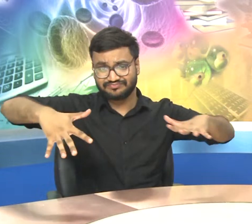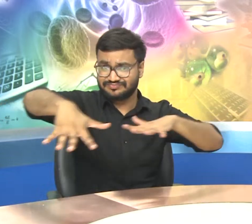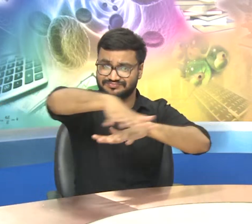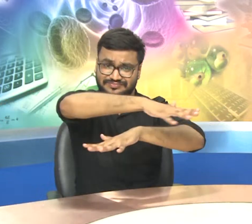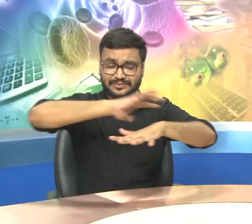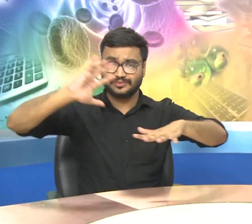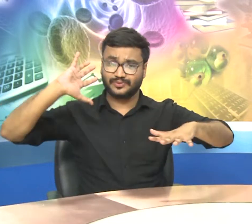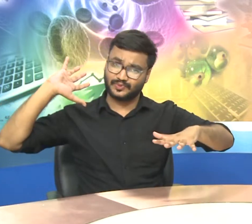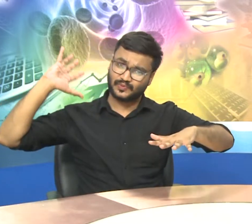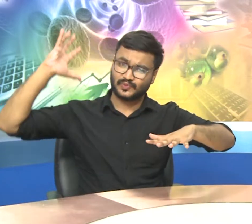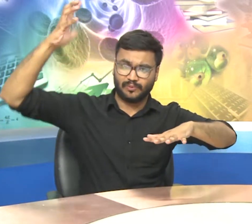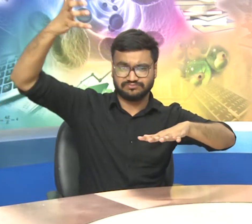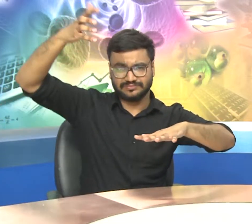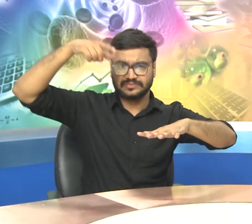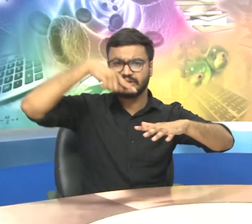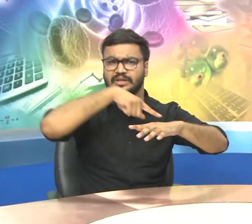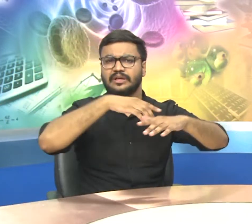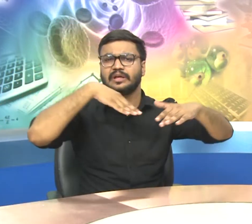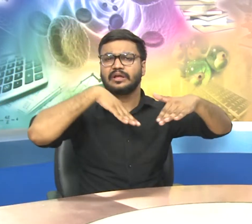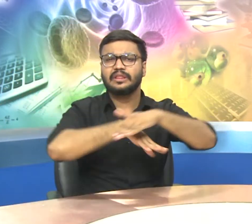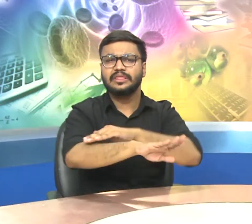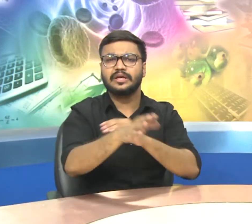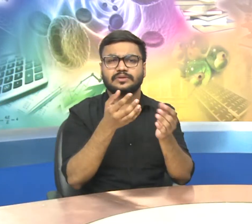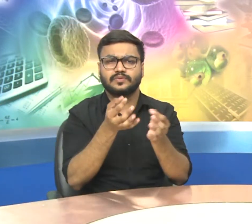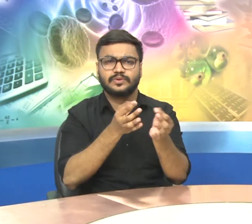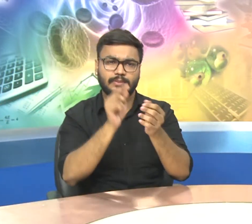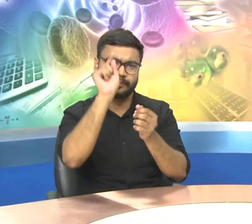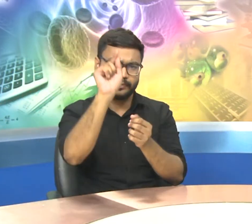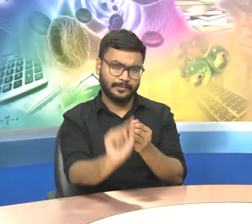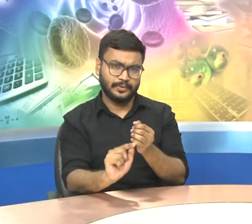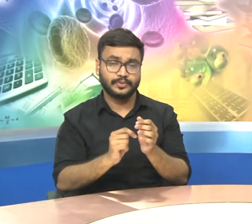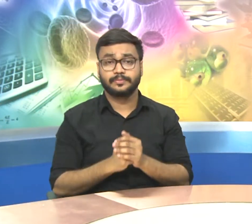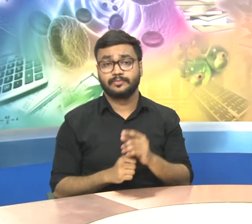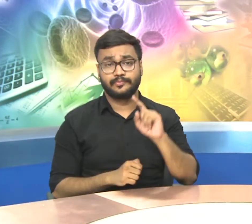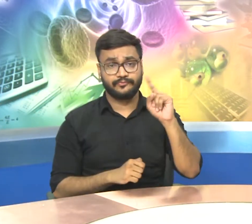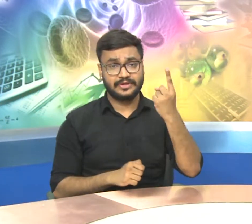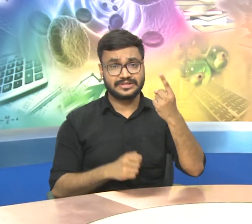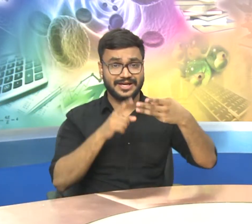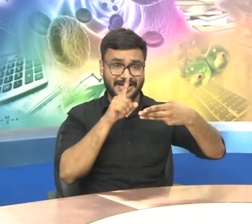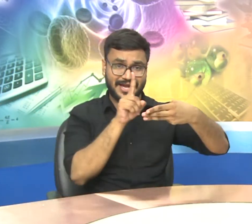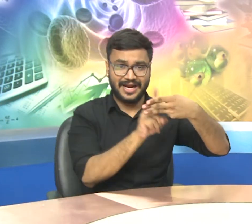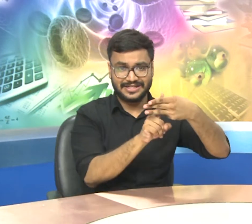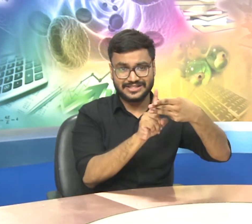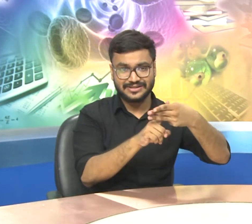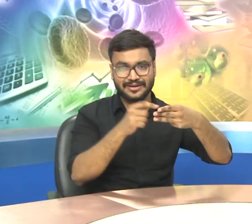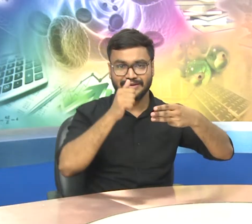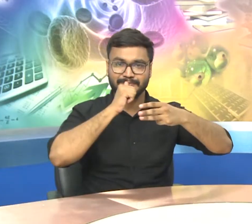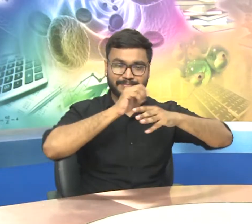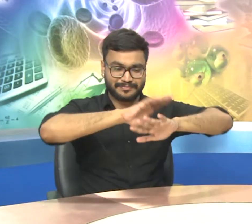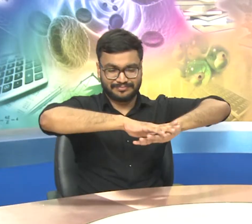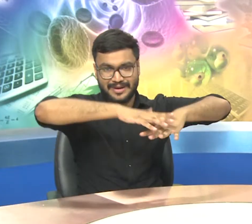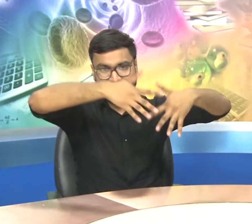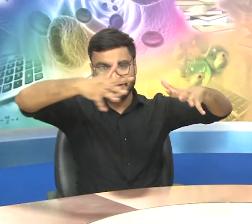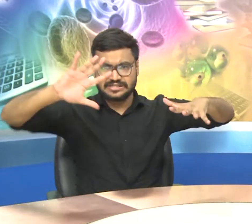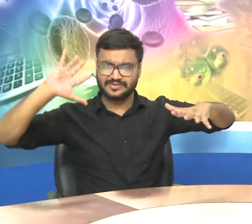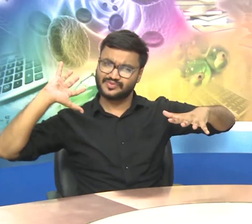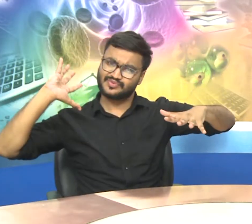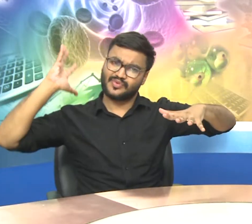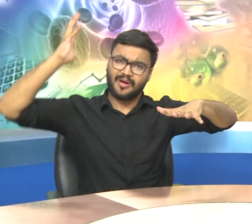And after that, we had seen the pond zones based on sunlight. It